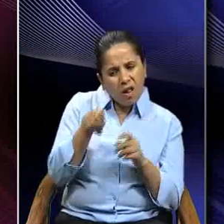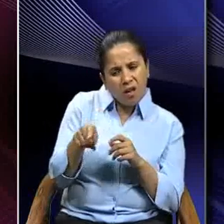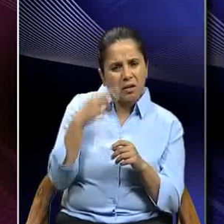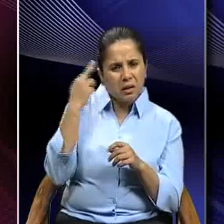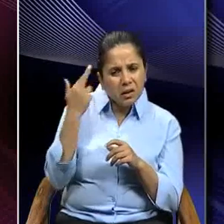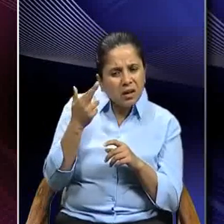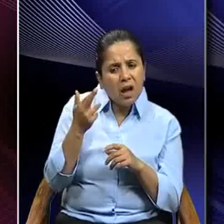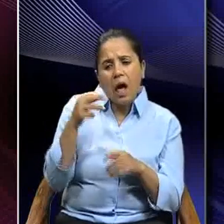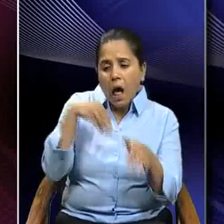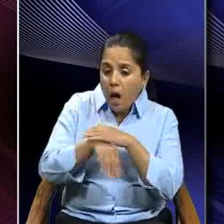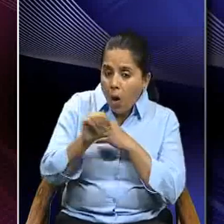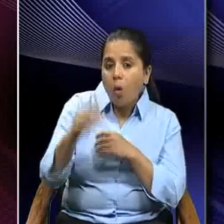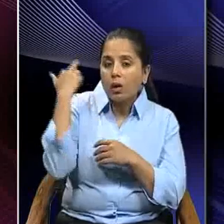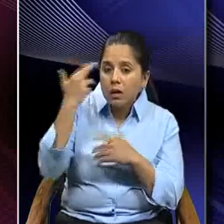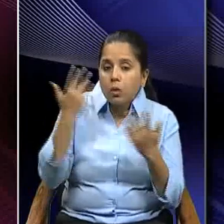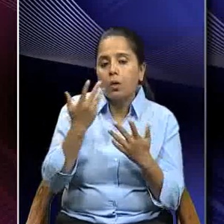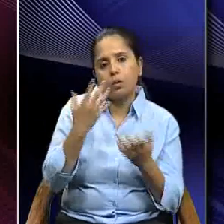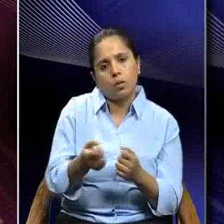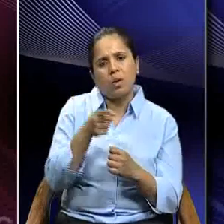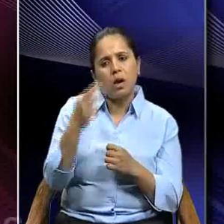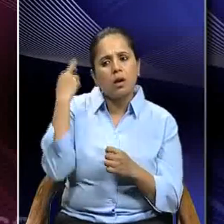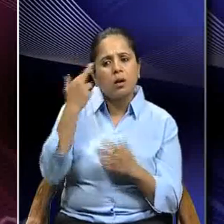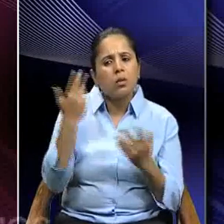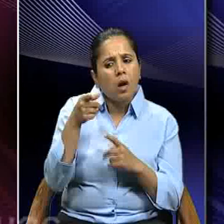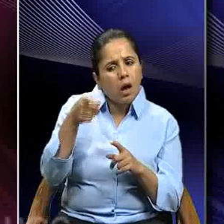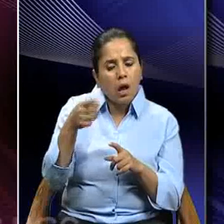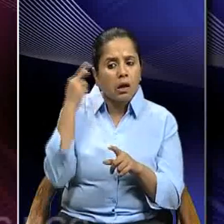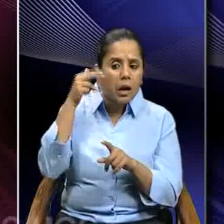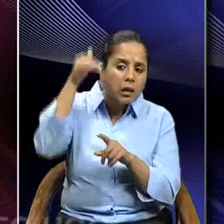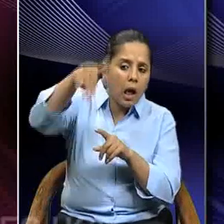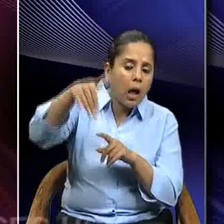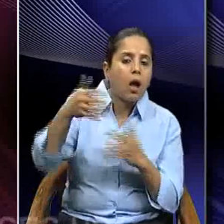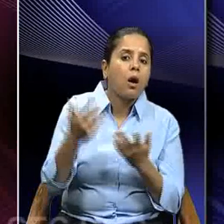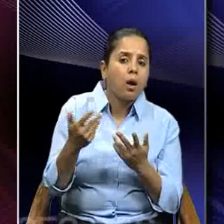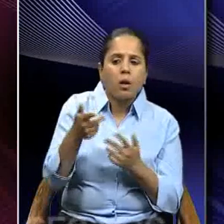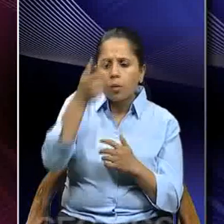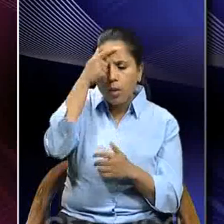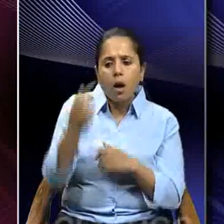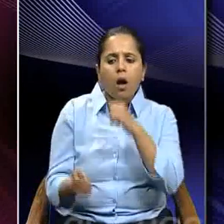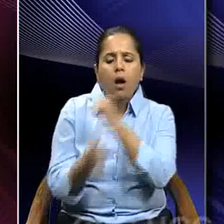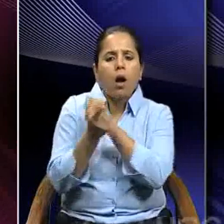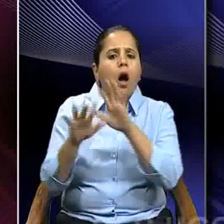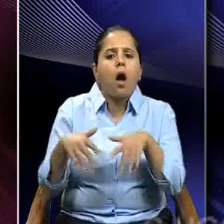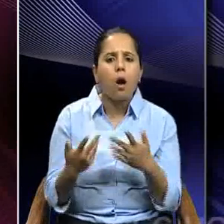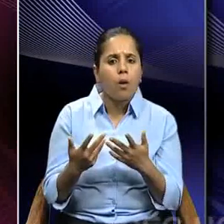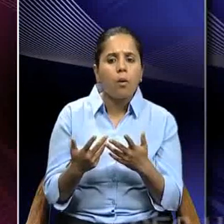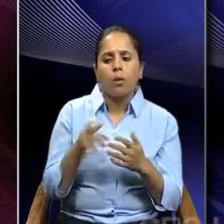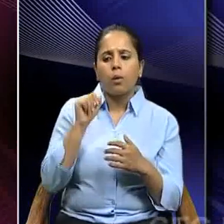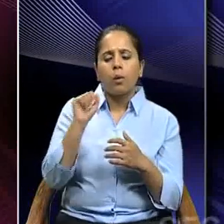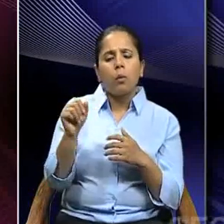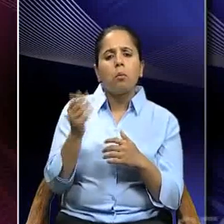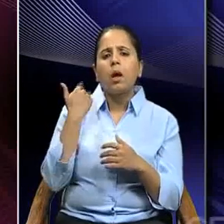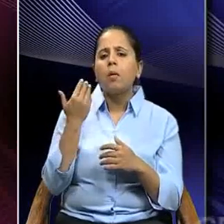reason. That what is the reason behind this reason? Why this problem has emanated? What is the root